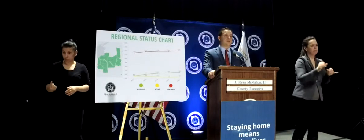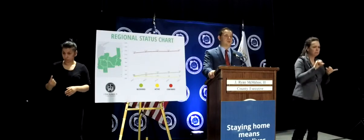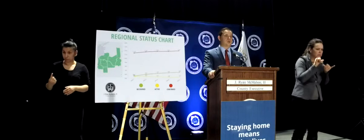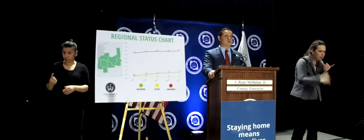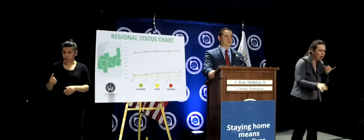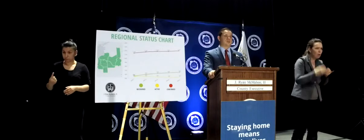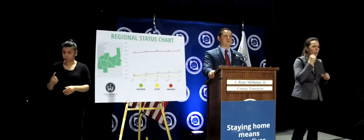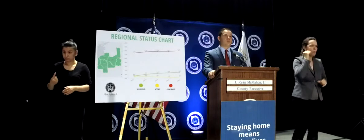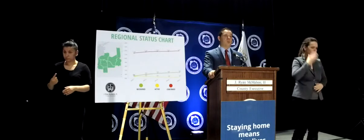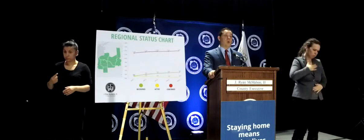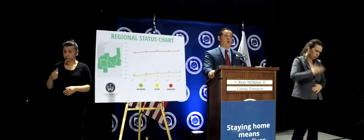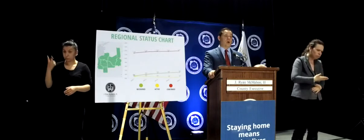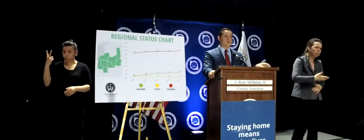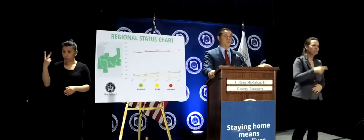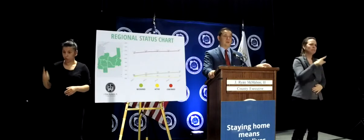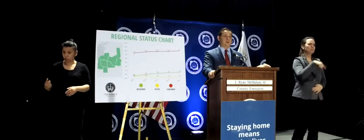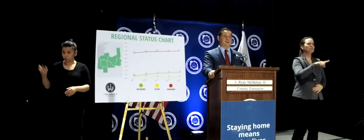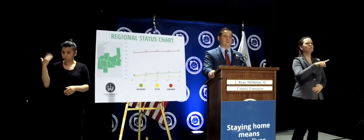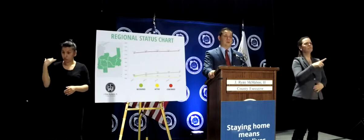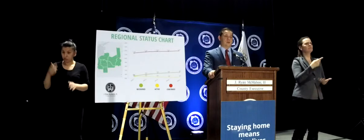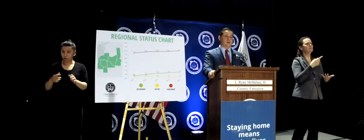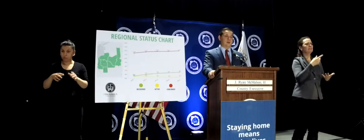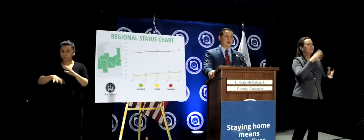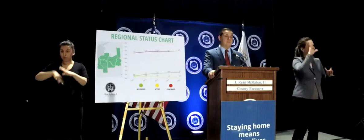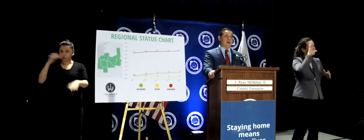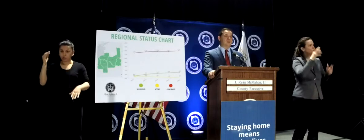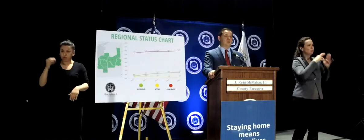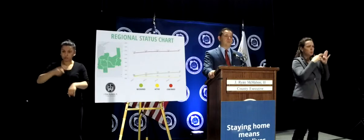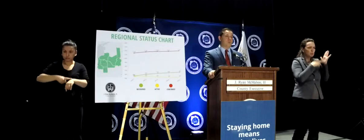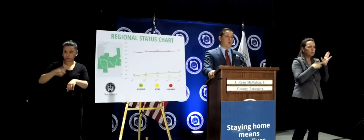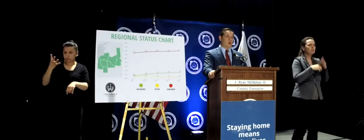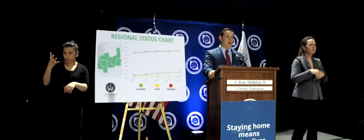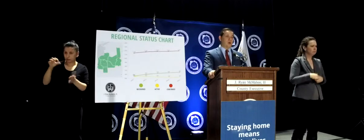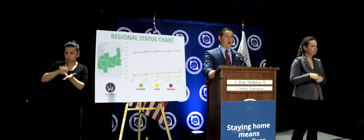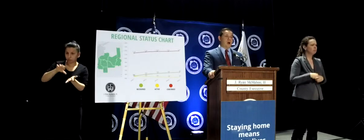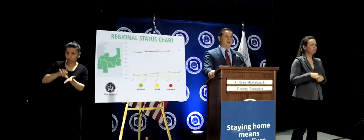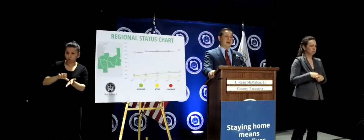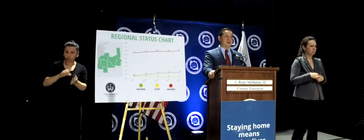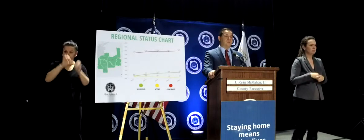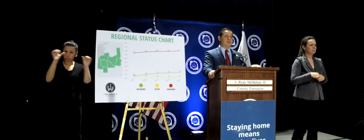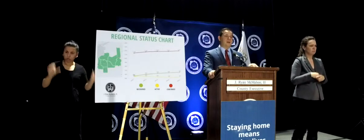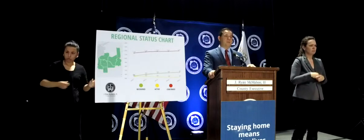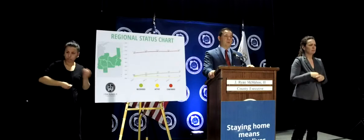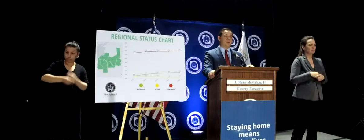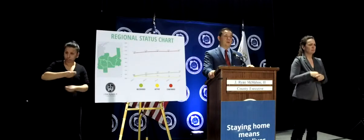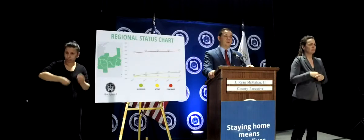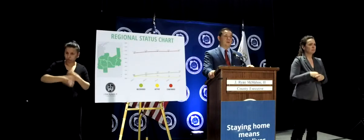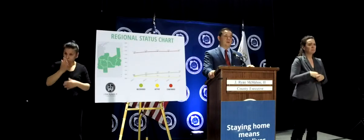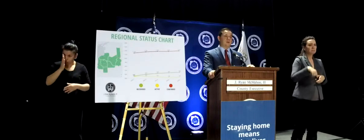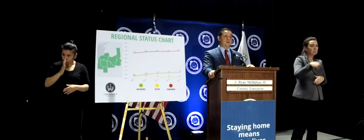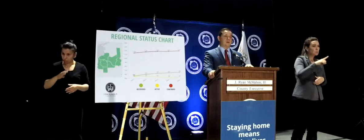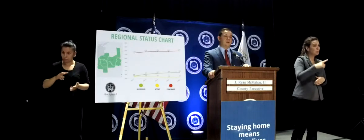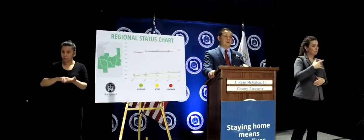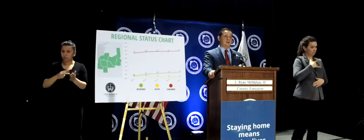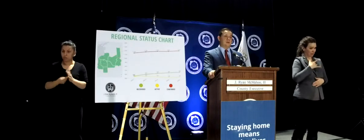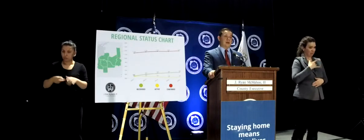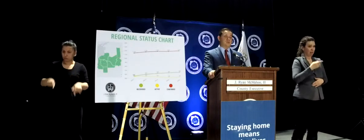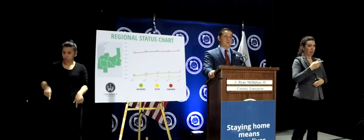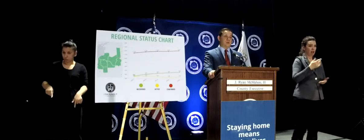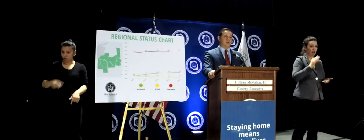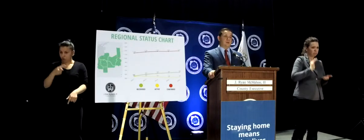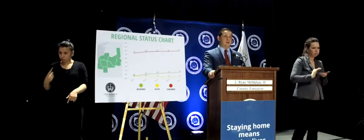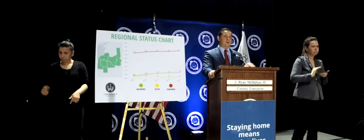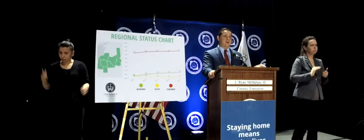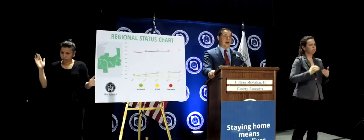we continue to social distance more than we did last week. And by doing more, our data will be at a point